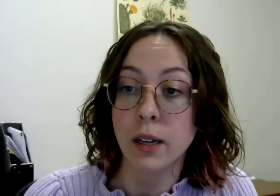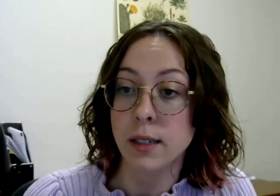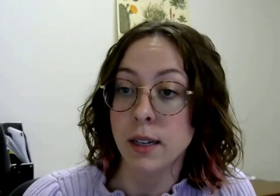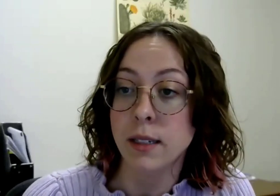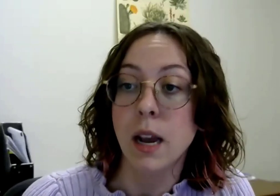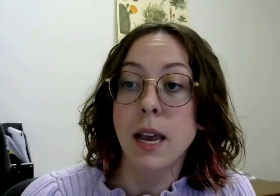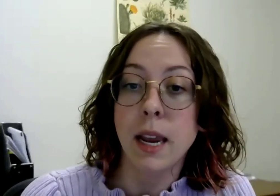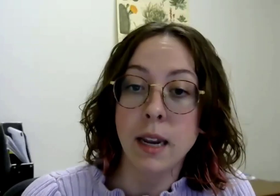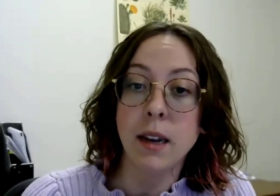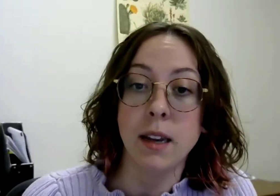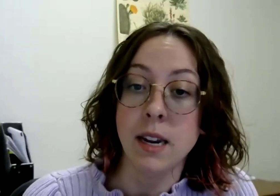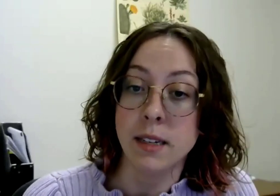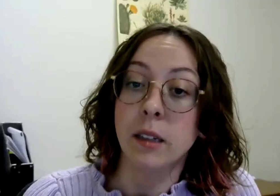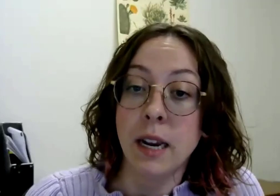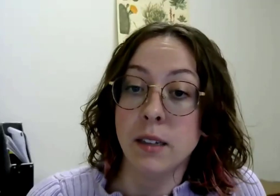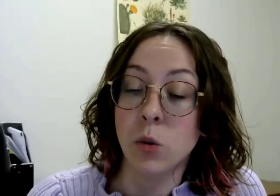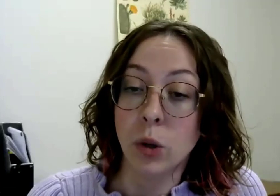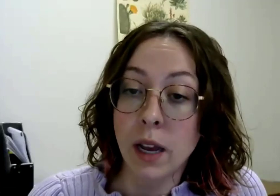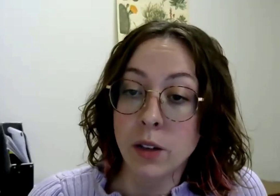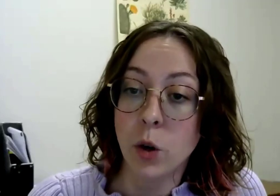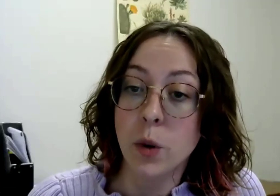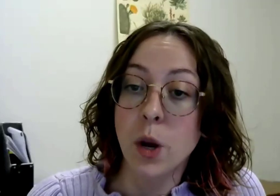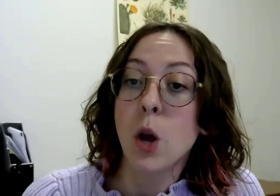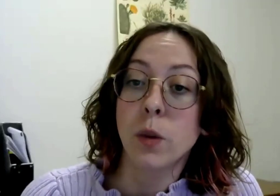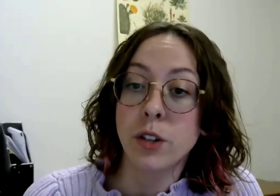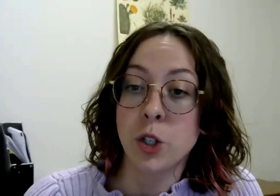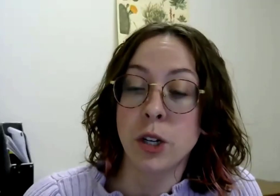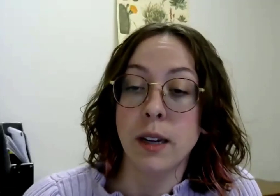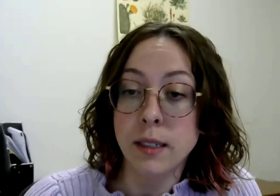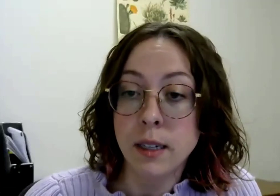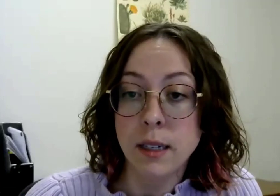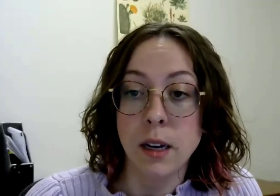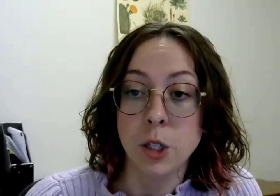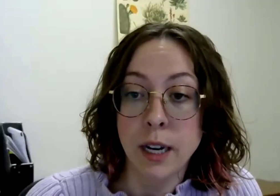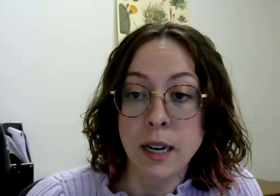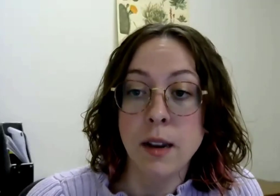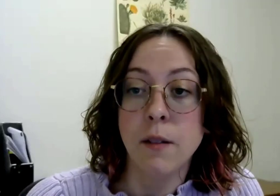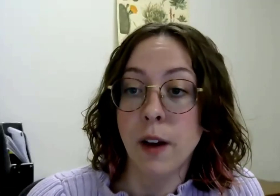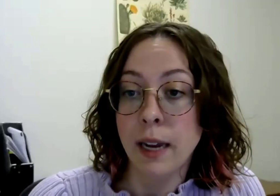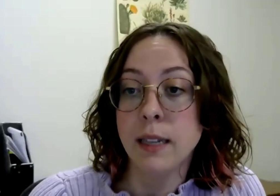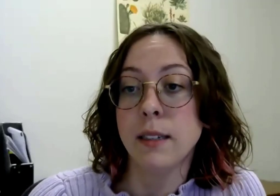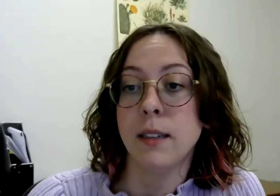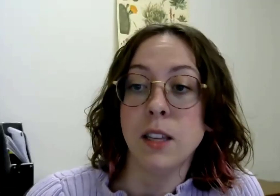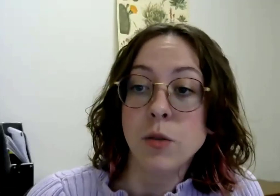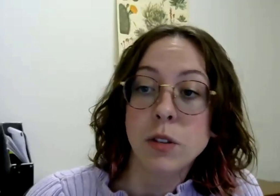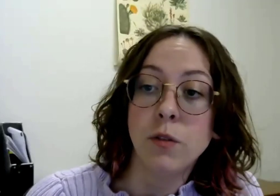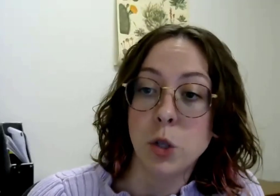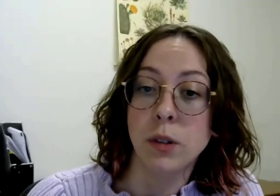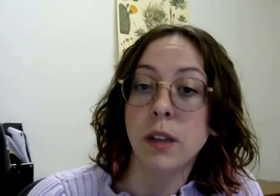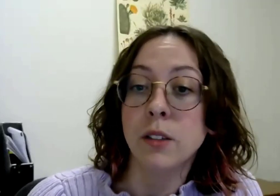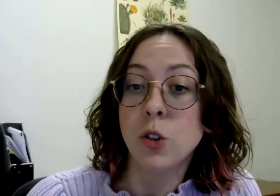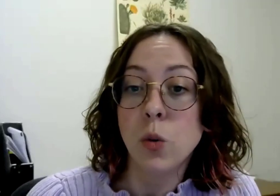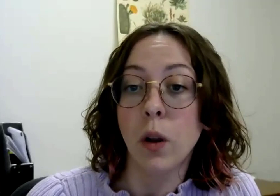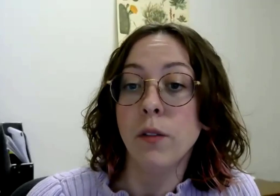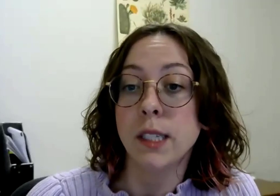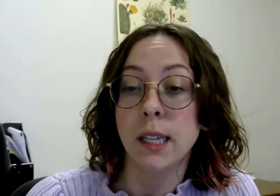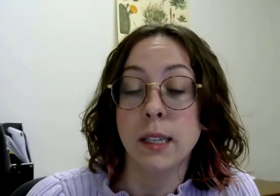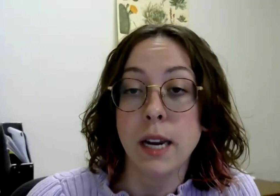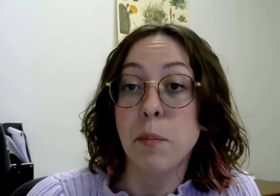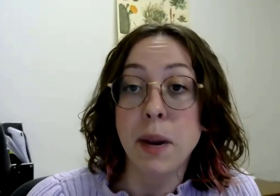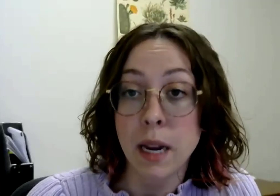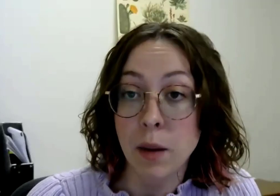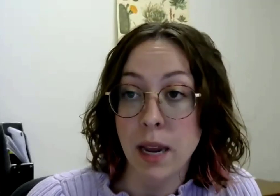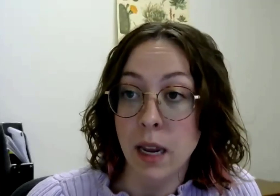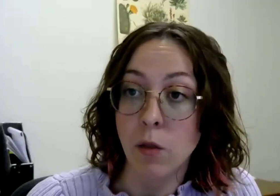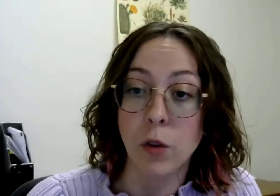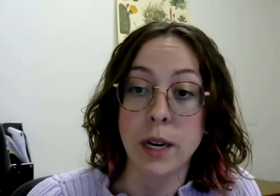instructional practices in an ESL high school classroom, researcher Lasisi Ajayi finds that the use of visuals as a tool